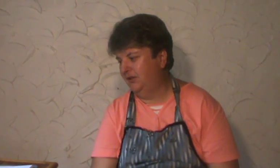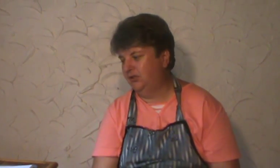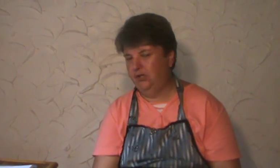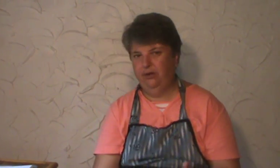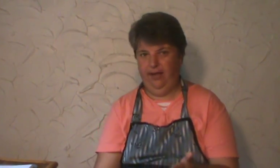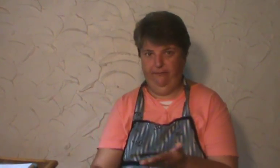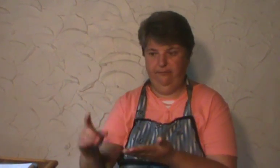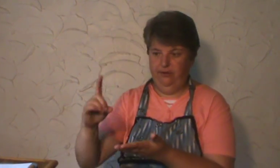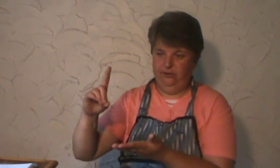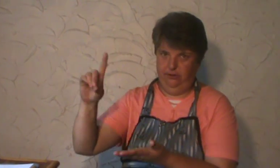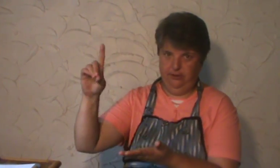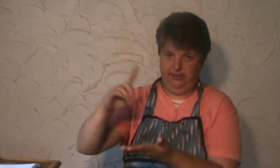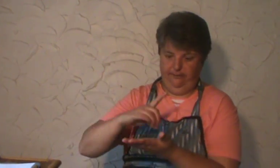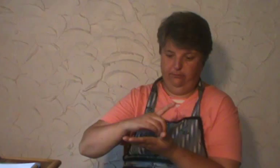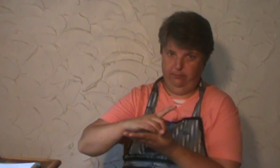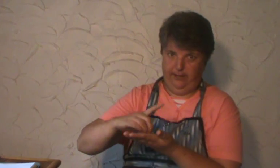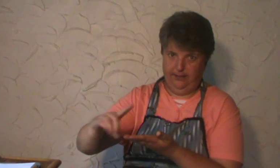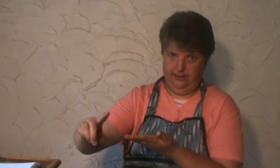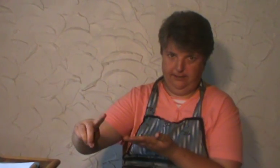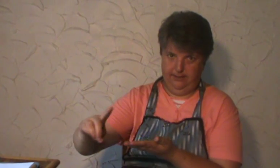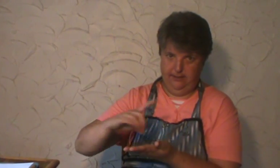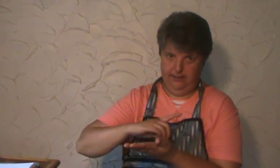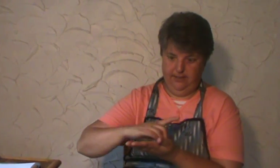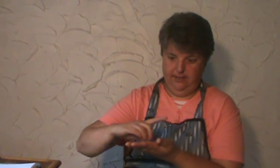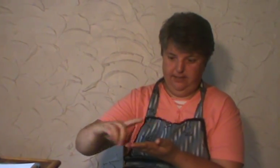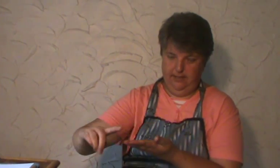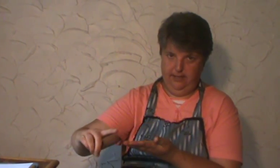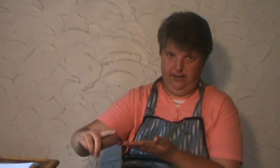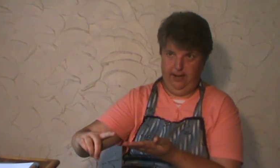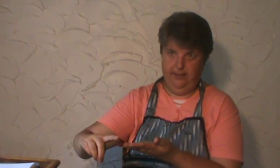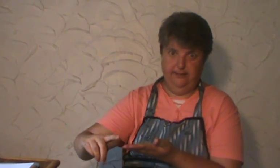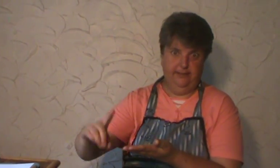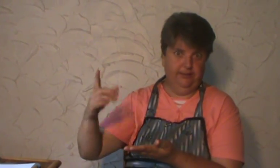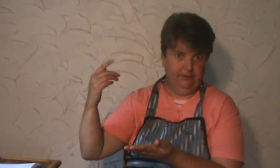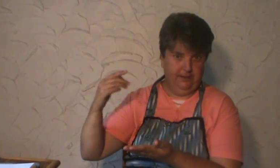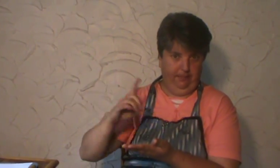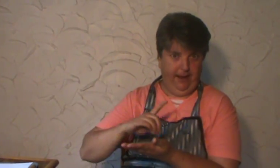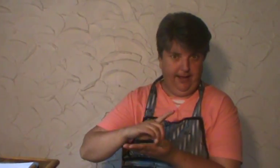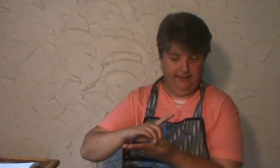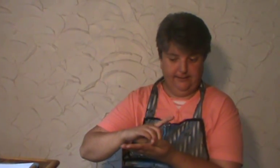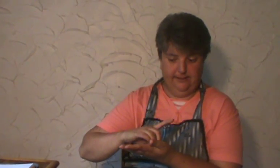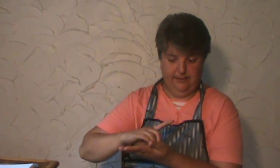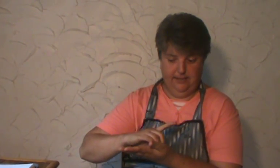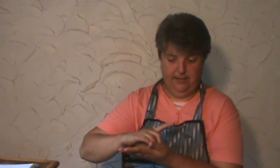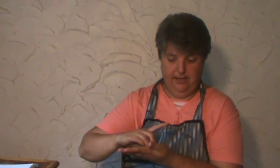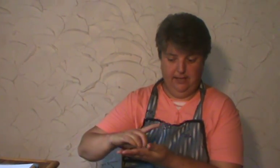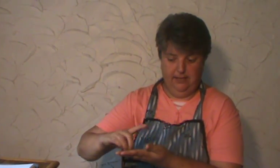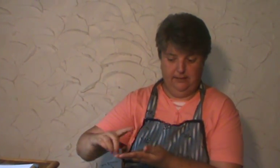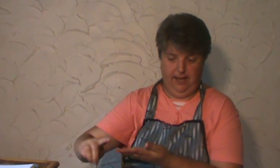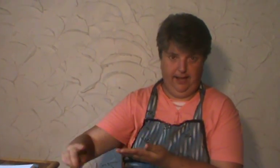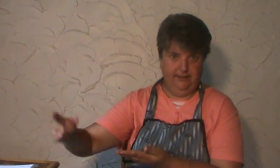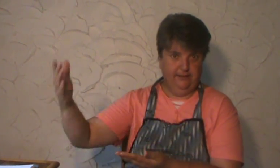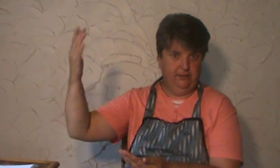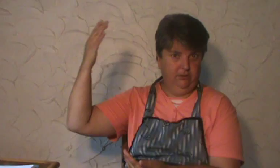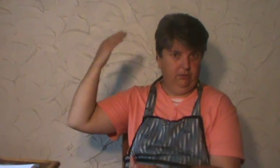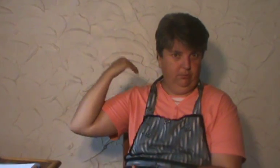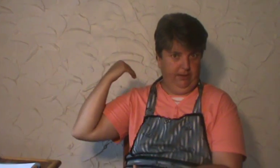So you have the year sign for week, and then since it was in the past, last